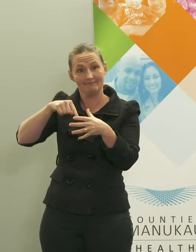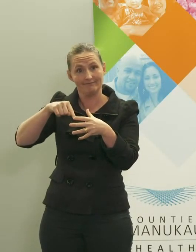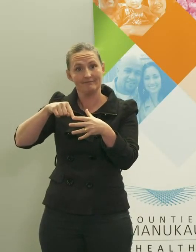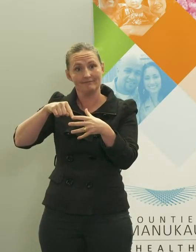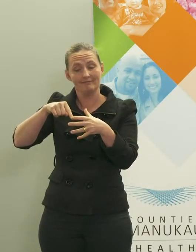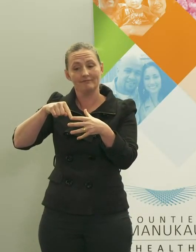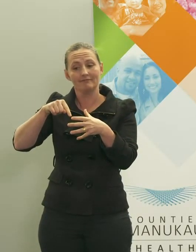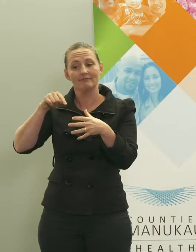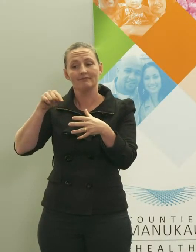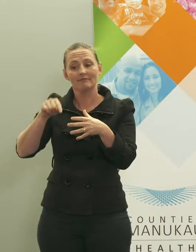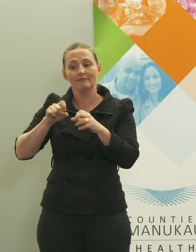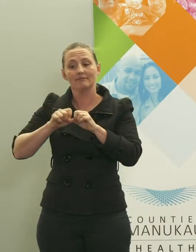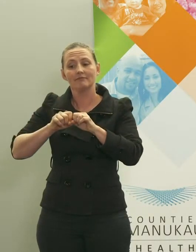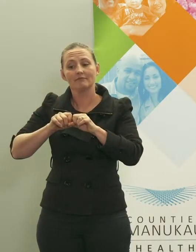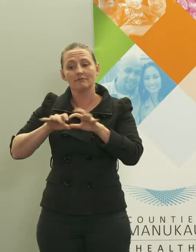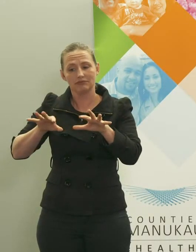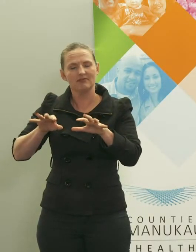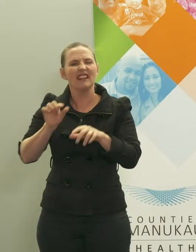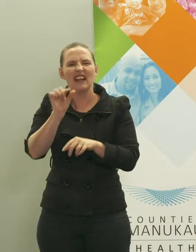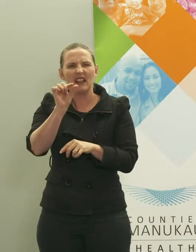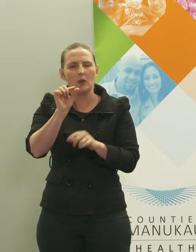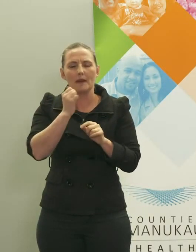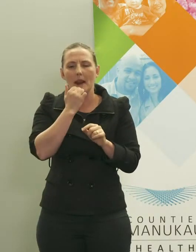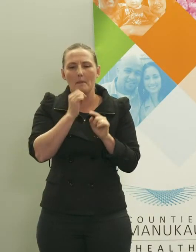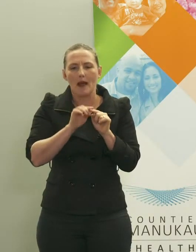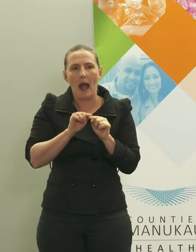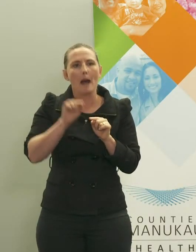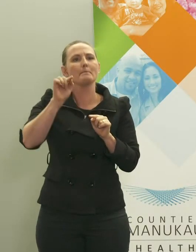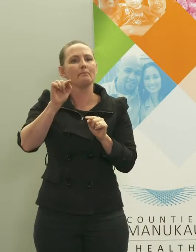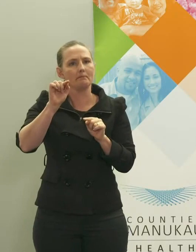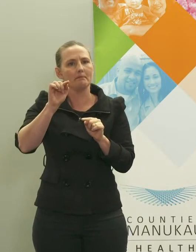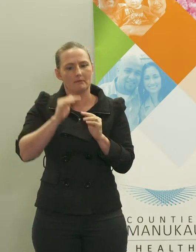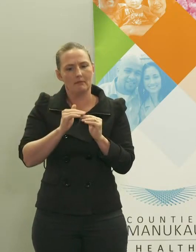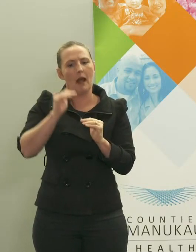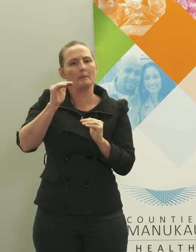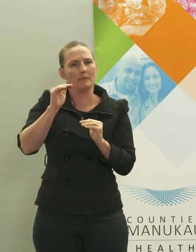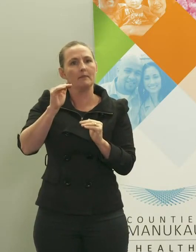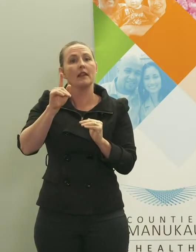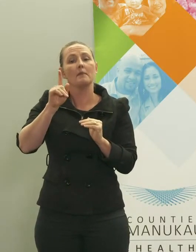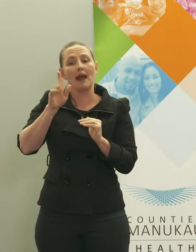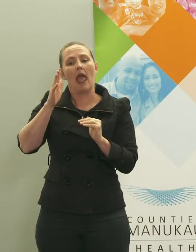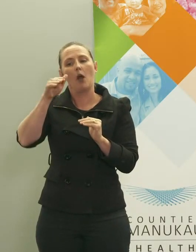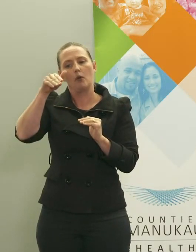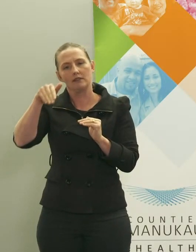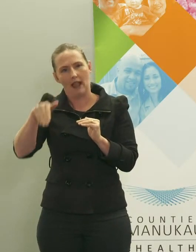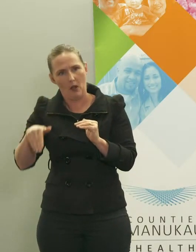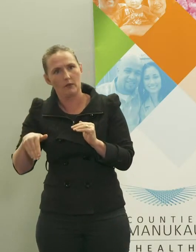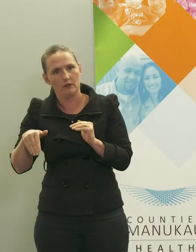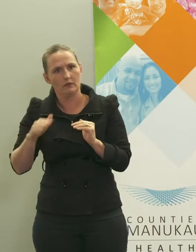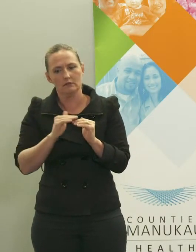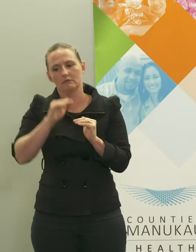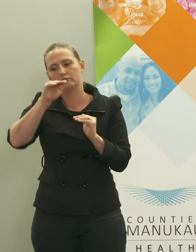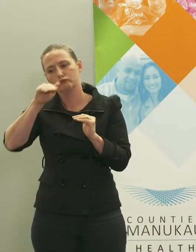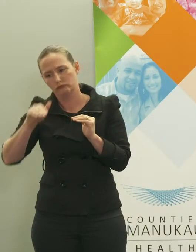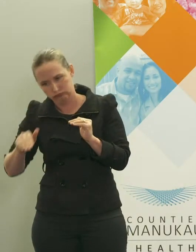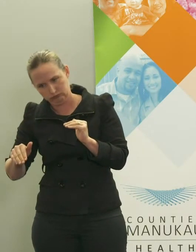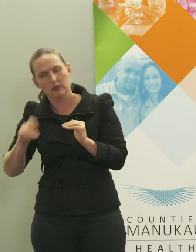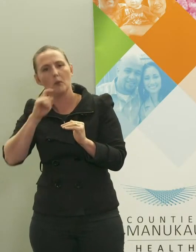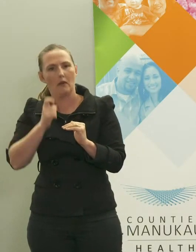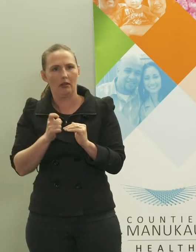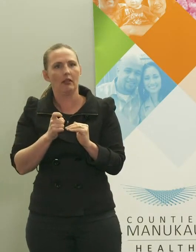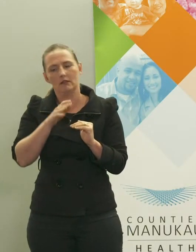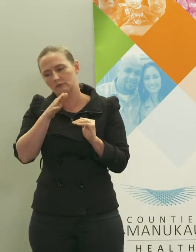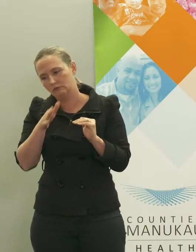congregation, which has given a little spike, but the direction of travel is downwards. So all the